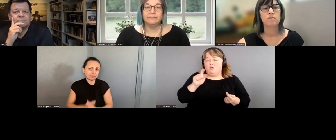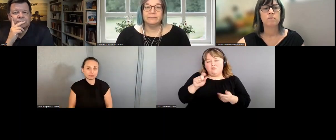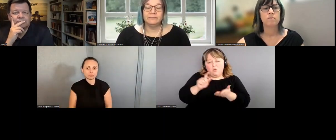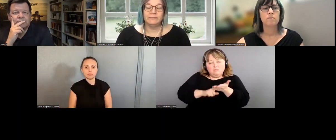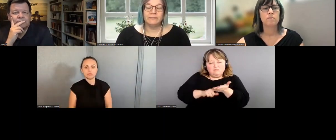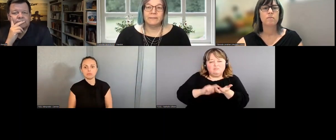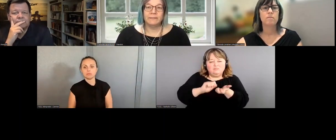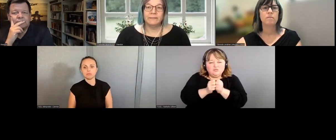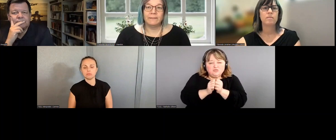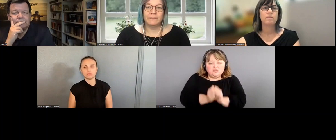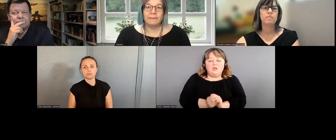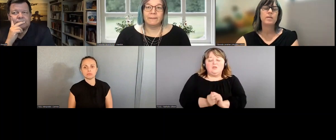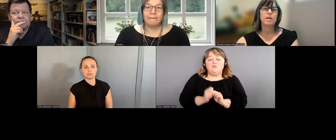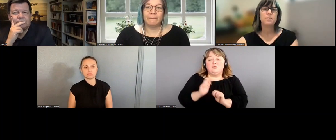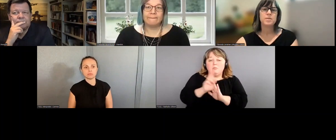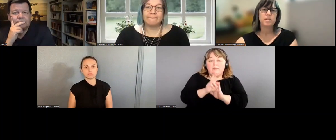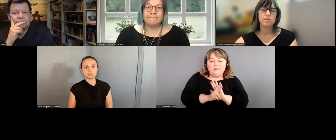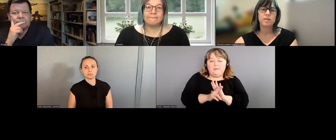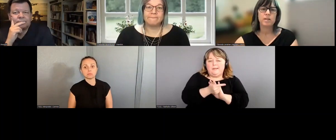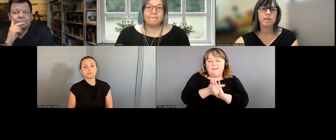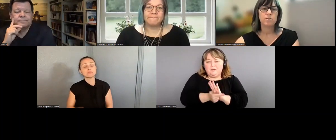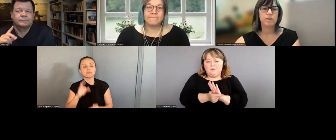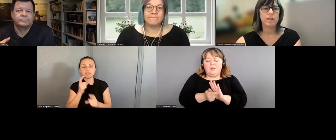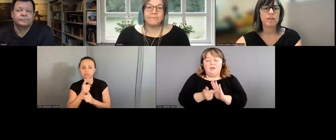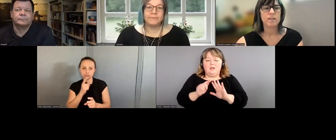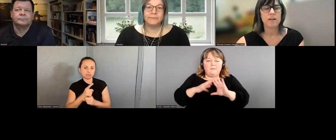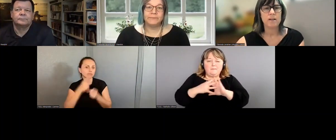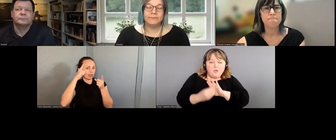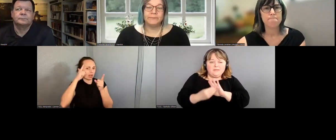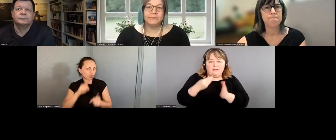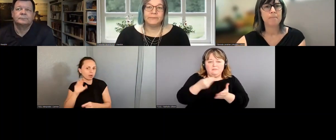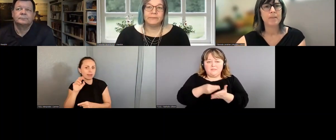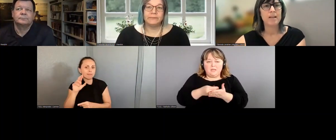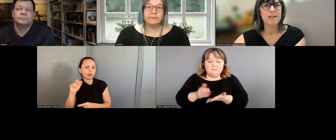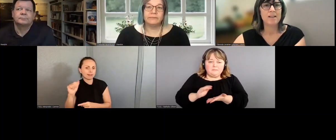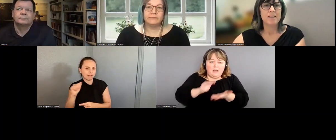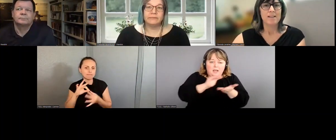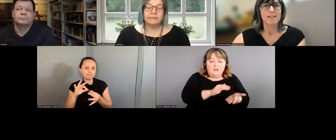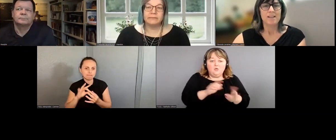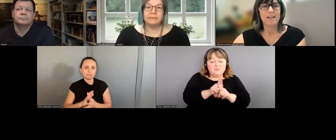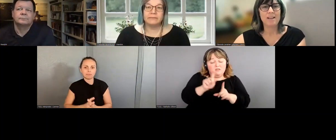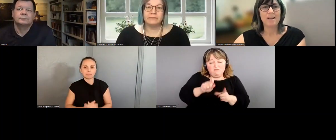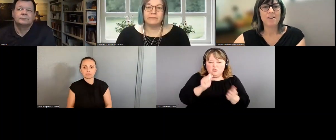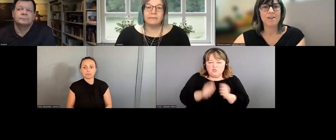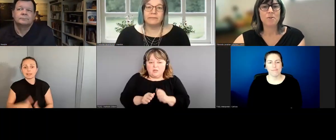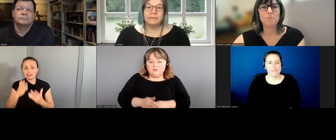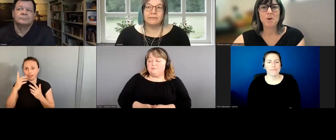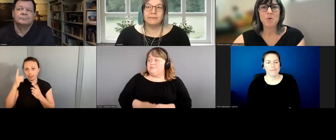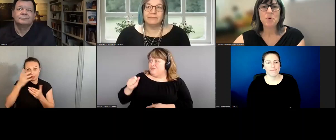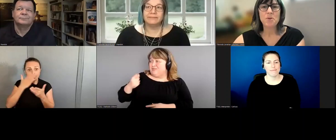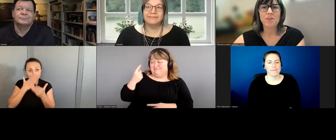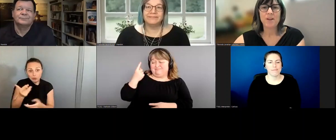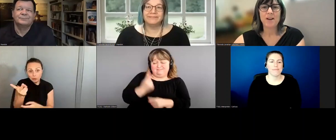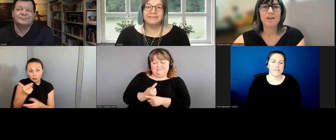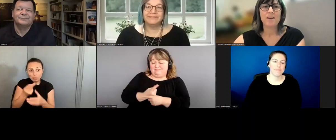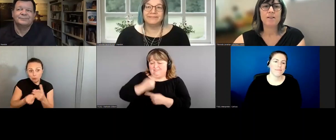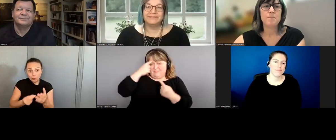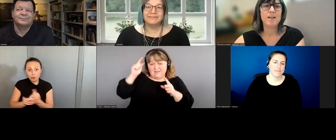Absolutely agreed. Thank you